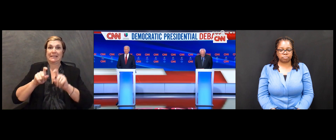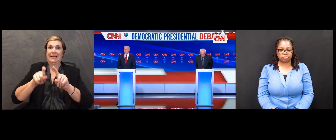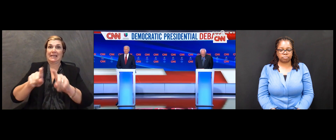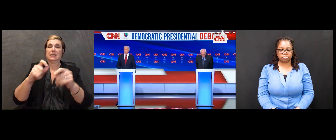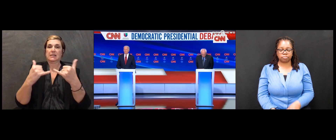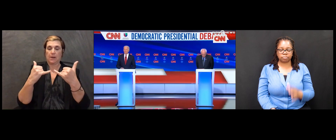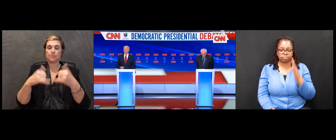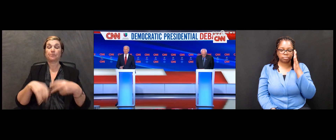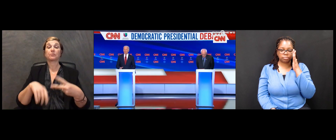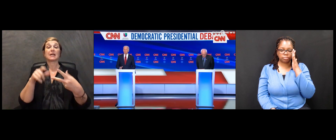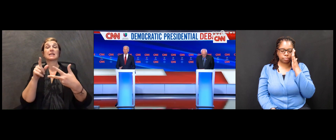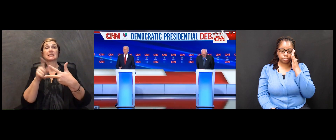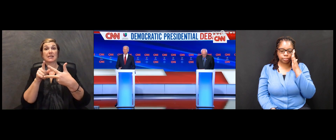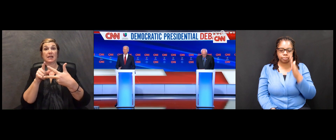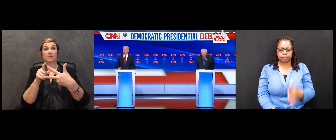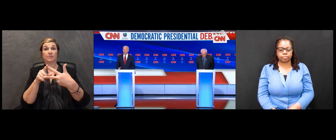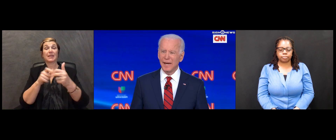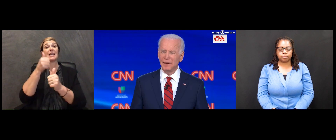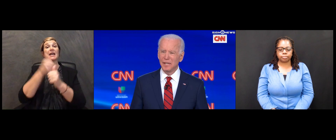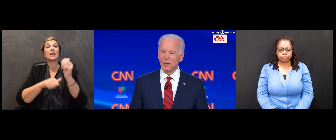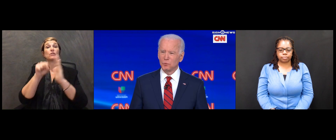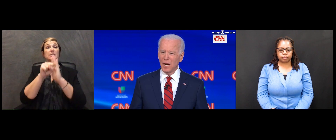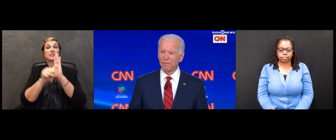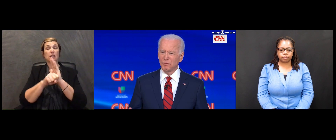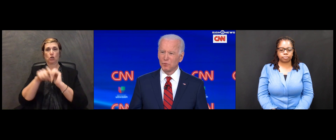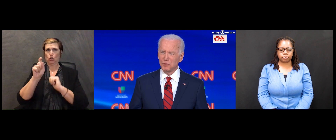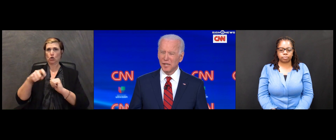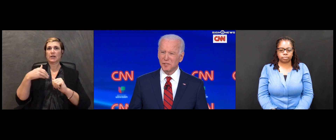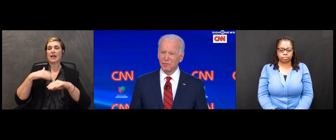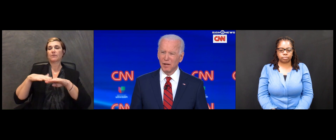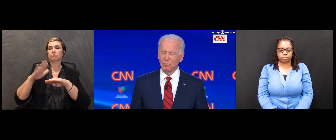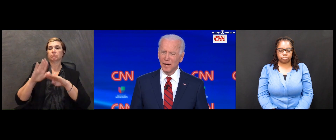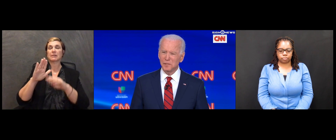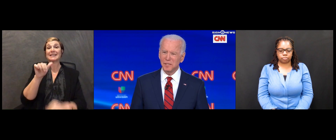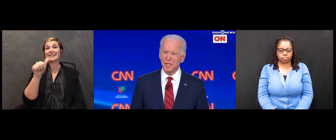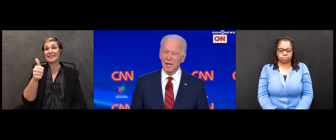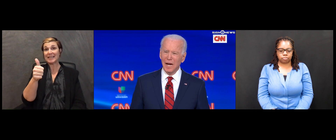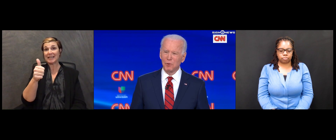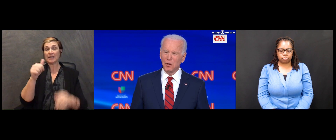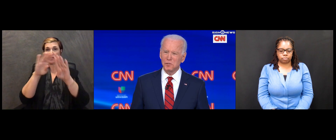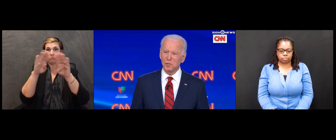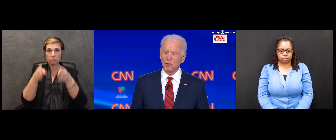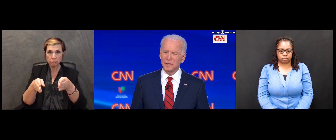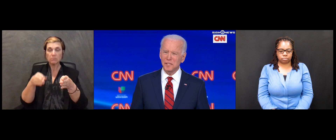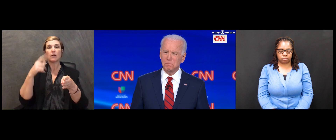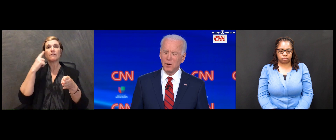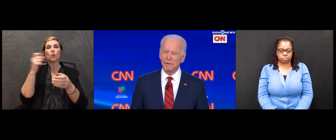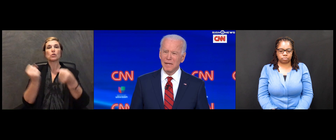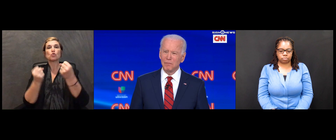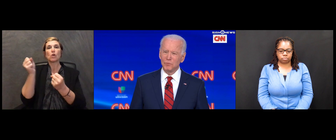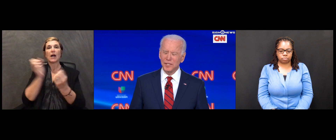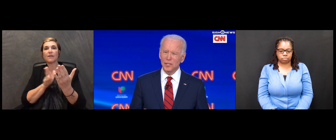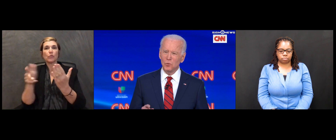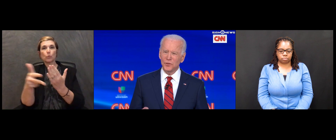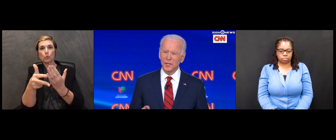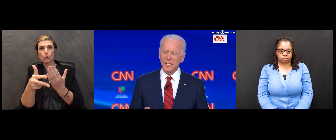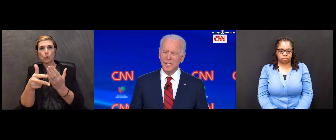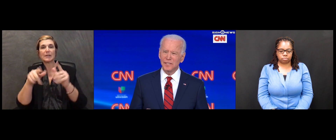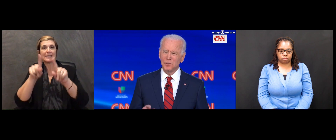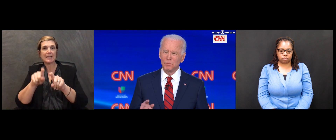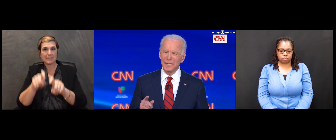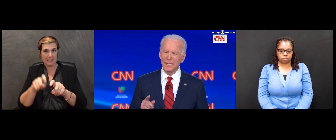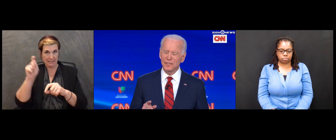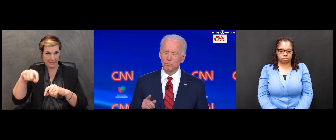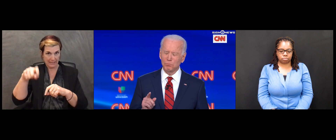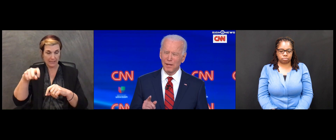in the union had at least 10 places where they had drive-through testing arrangements. I would also, at this point, deal with the